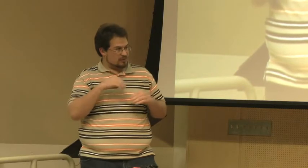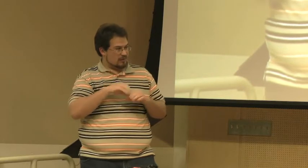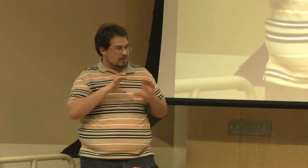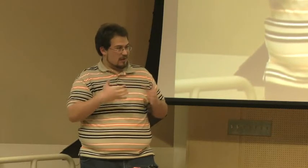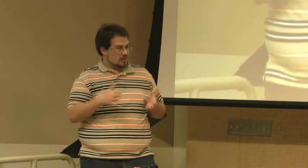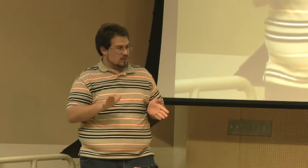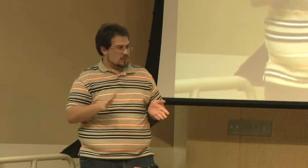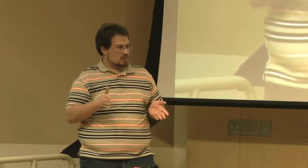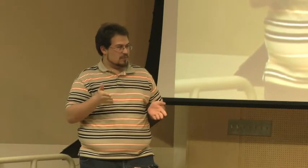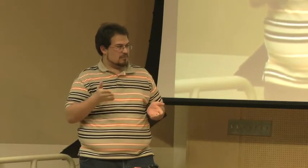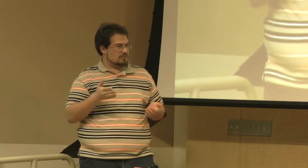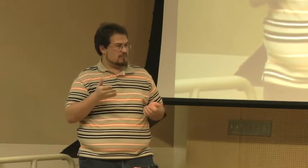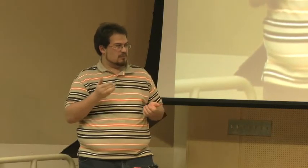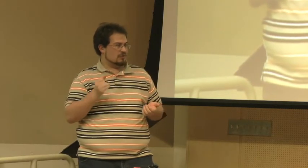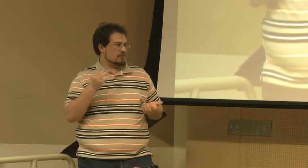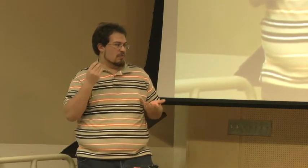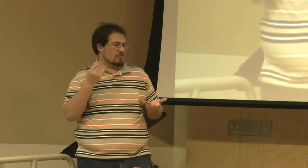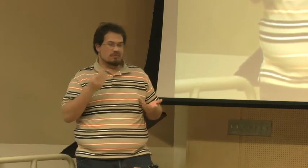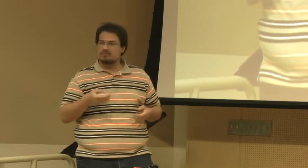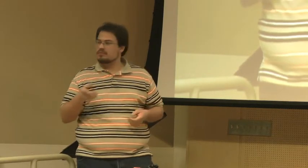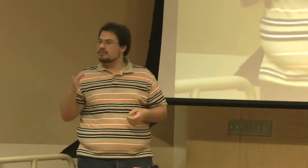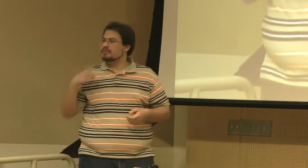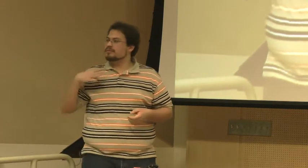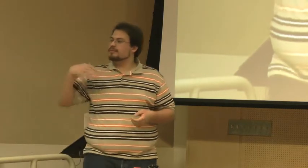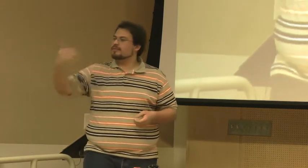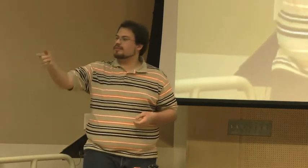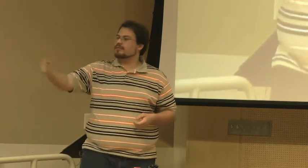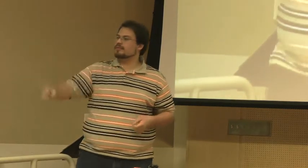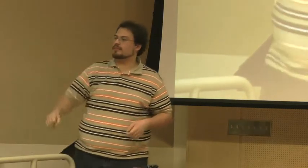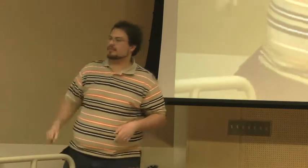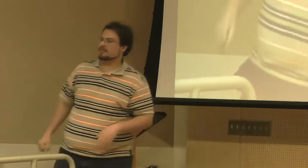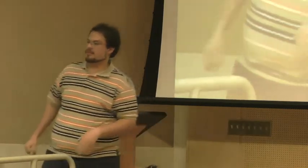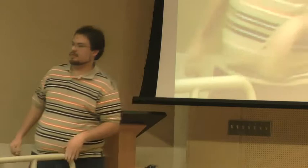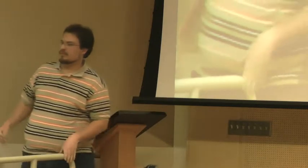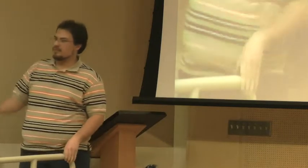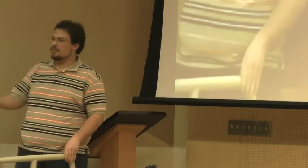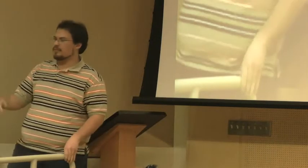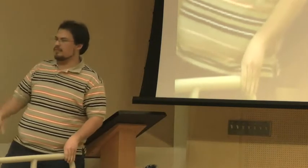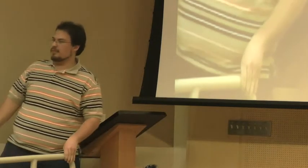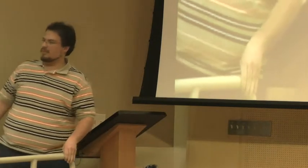for the students to possibly consider hiring this individual over there?